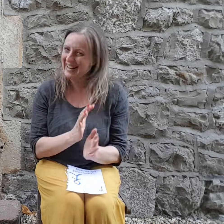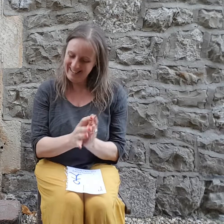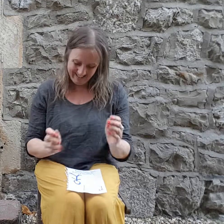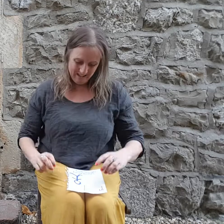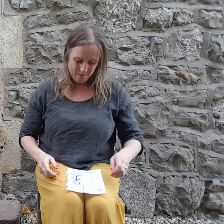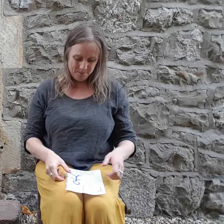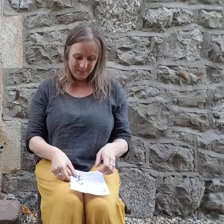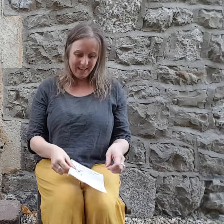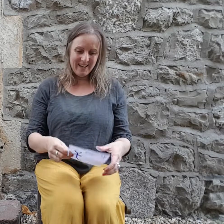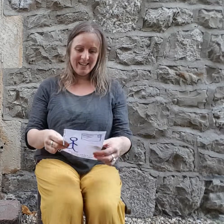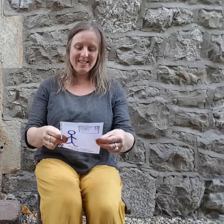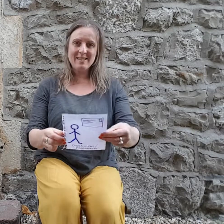I is